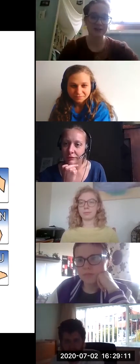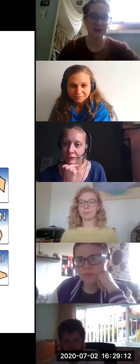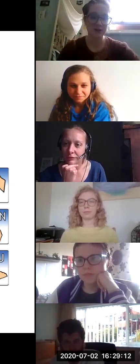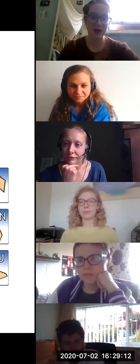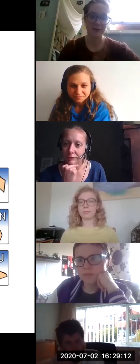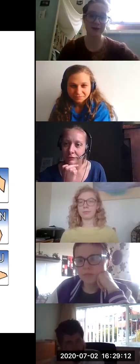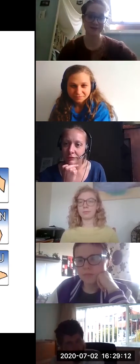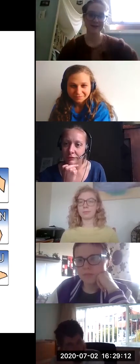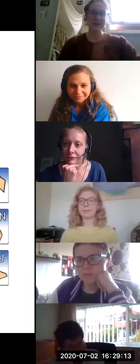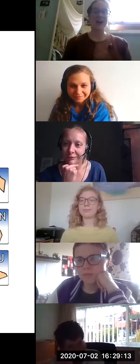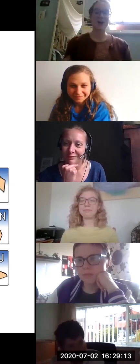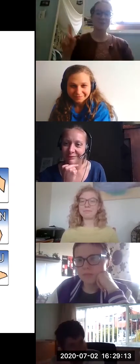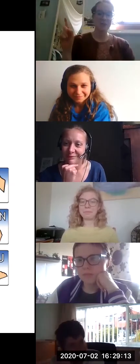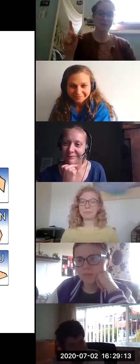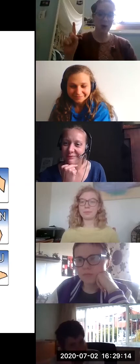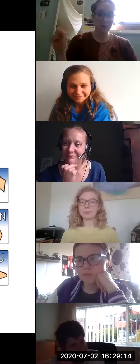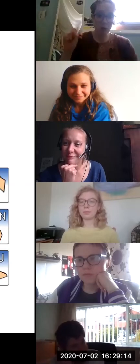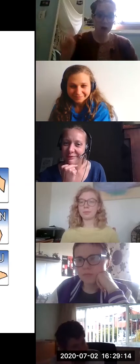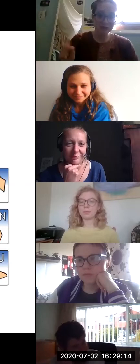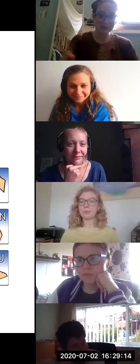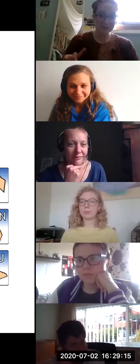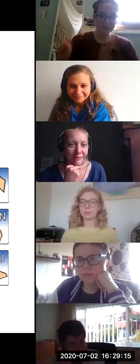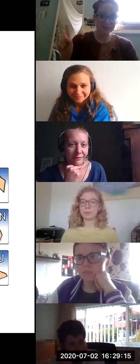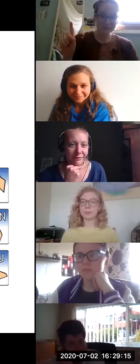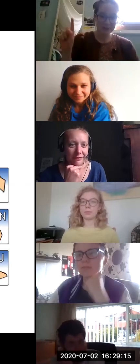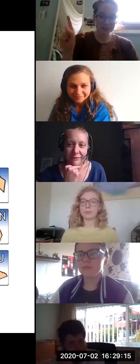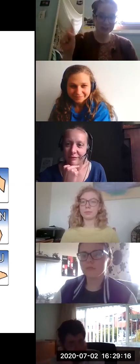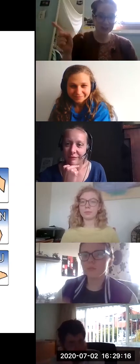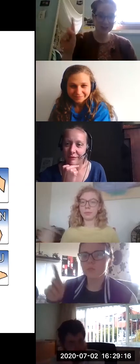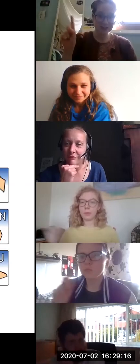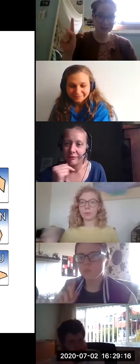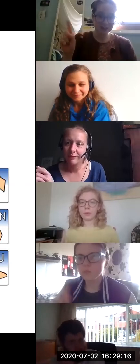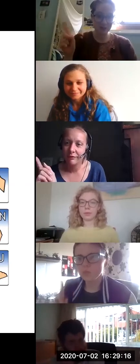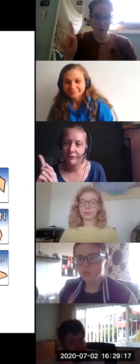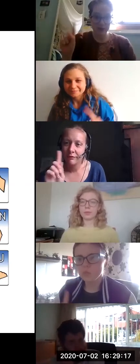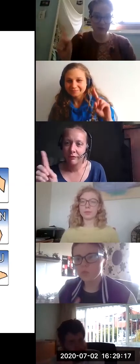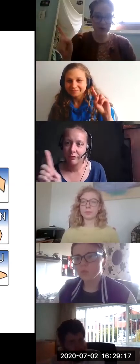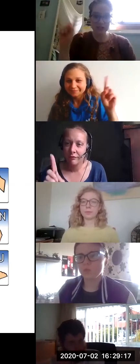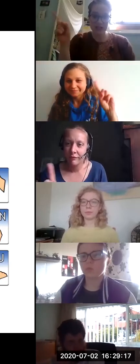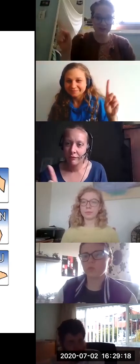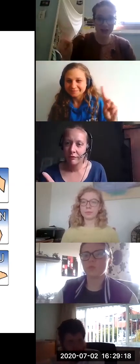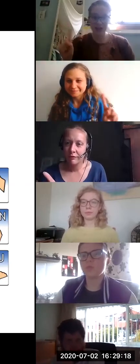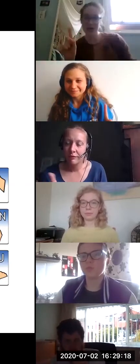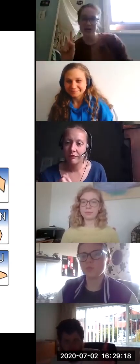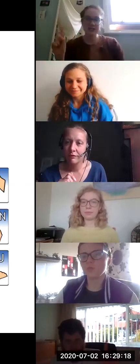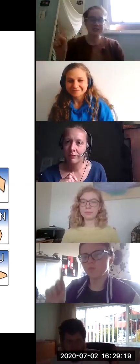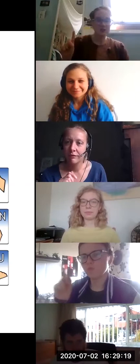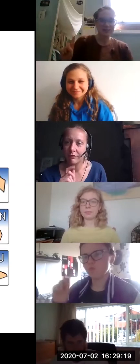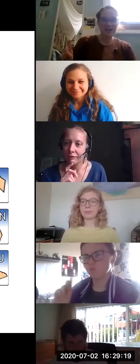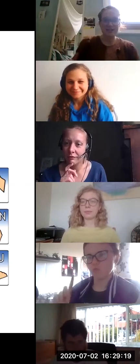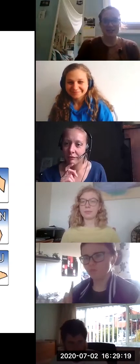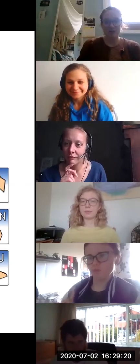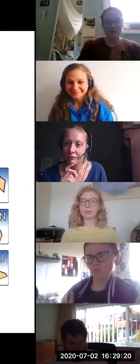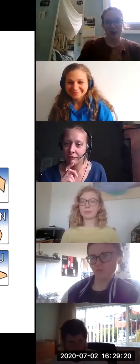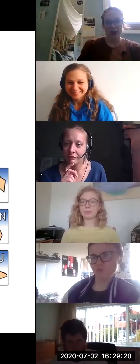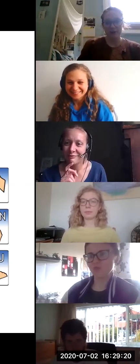haven't done this in a long time. We've got what. So what we done before, shake your finger in a sort of